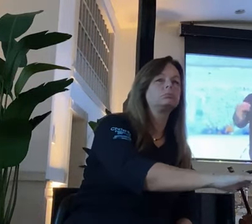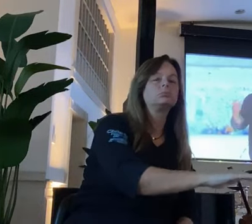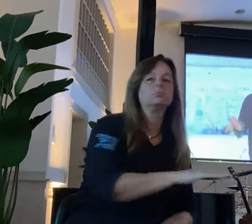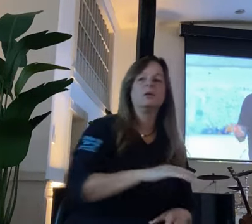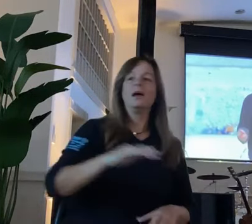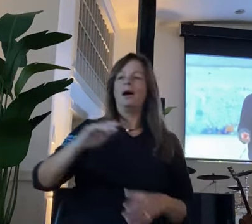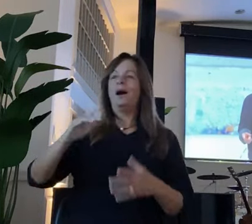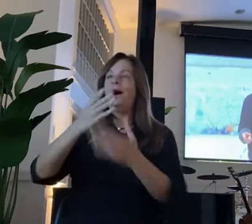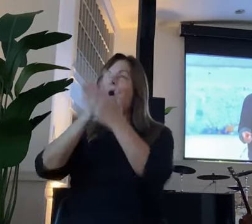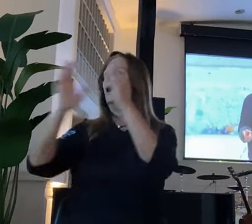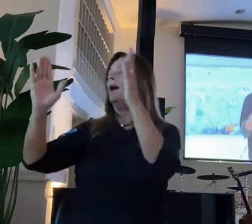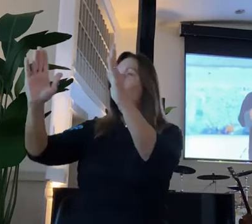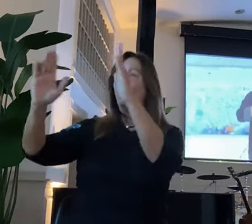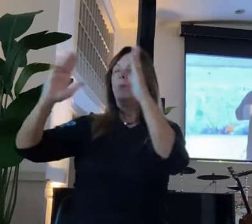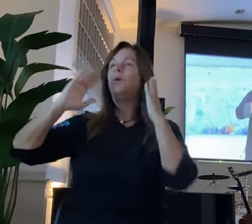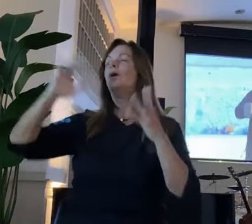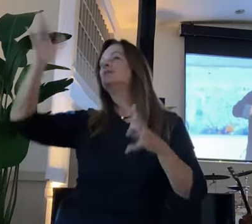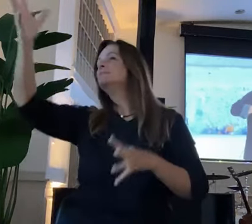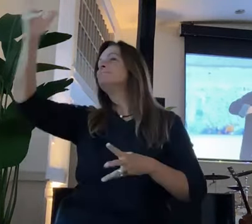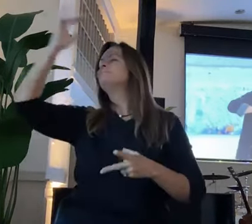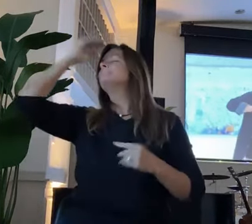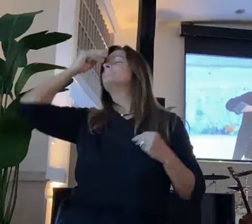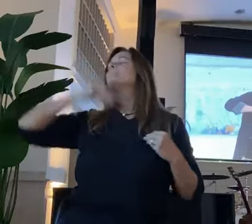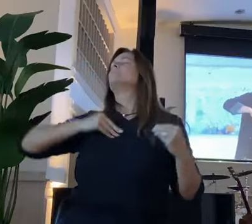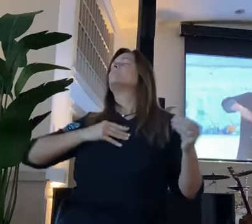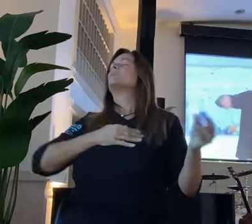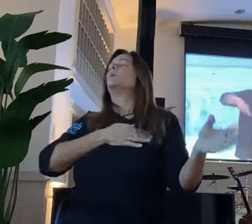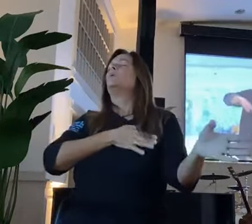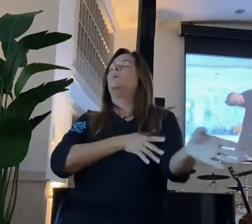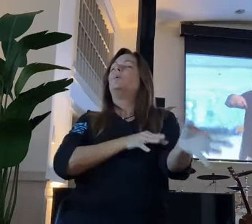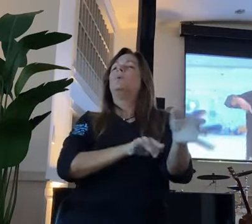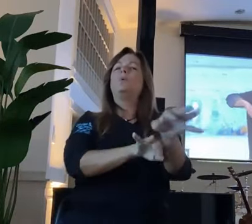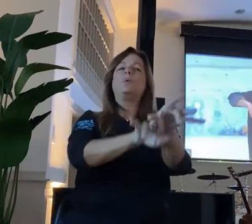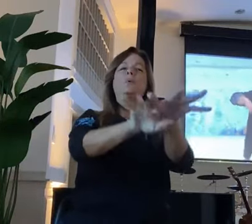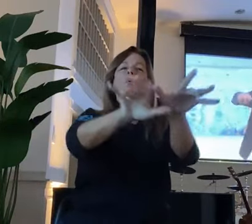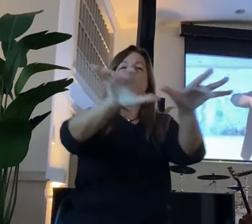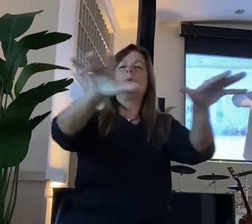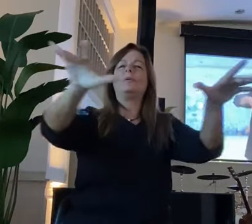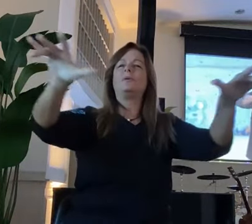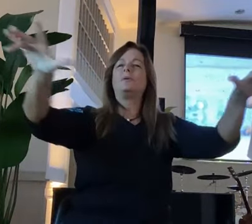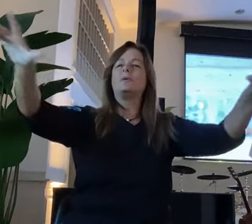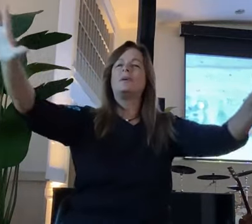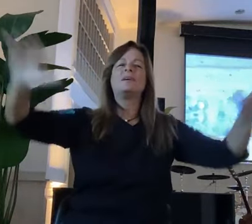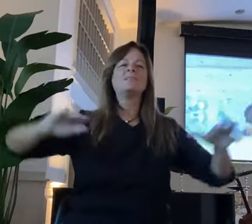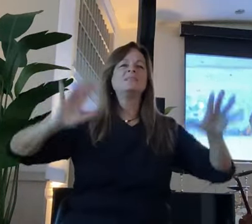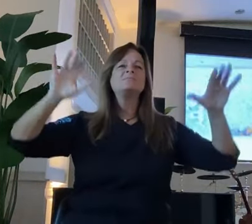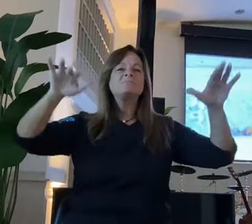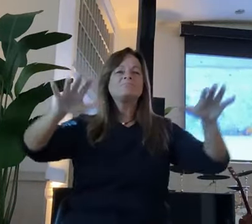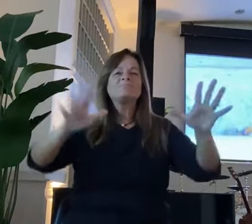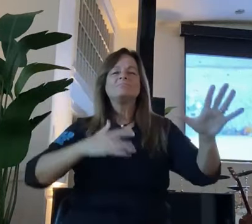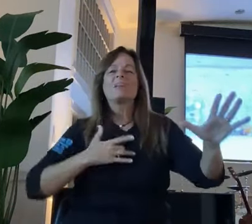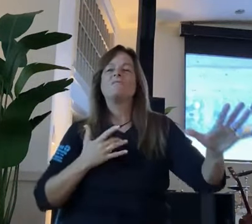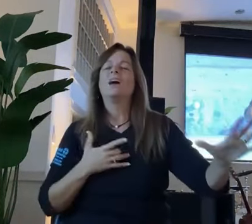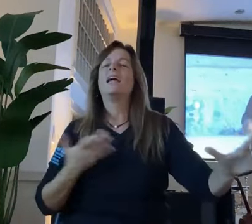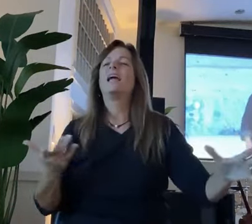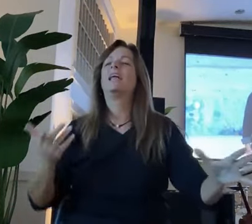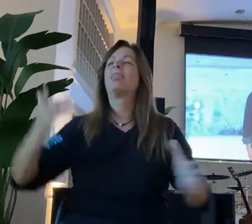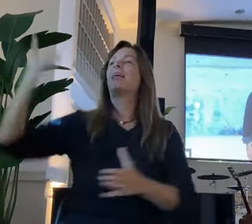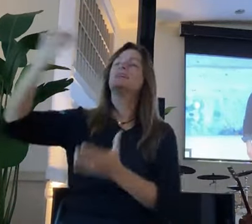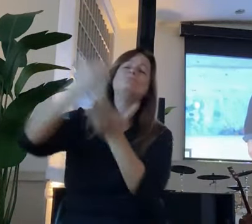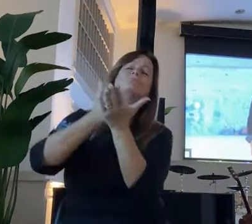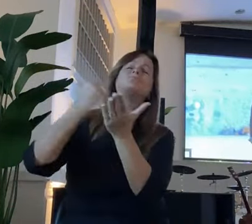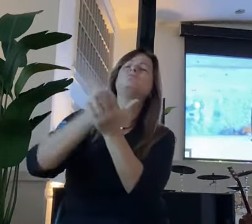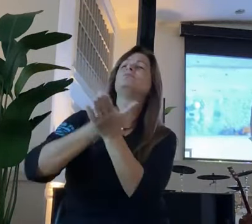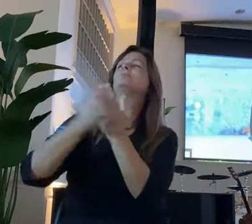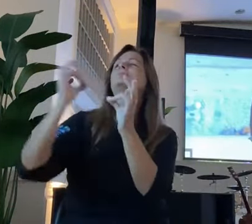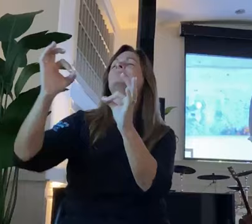to everybody around the river. It actually flows and gives life to other people. So when the Spirit of God is flowing through you and working in